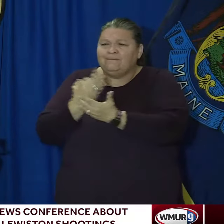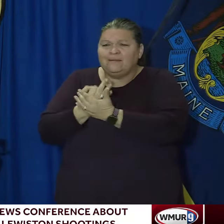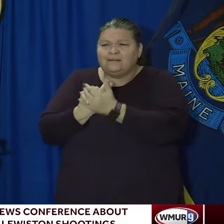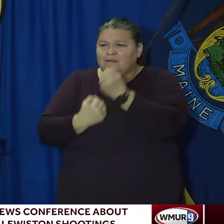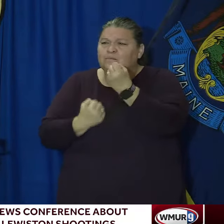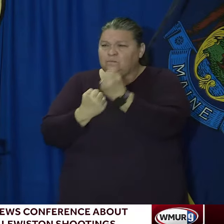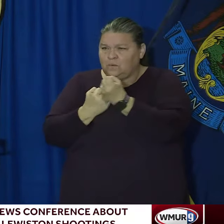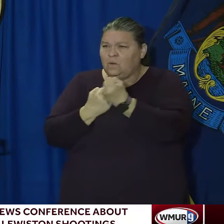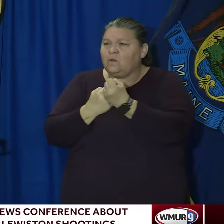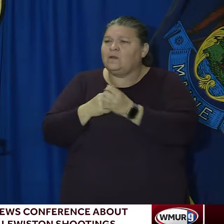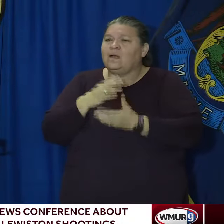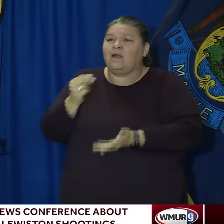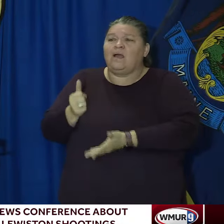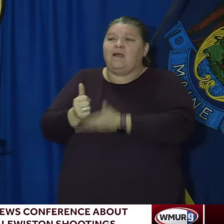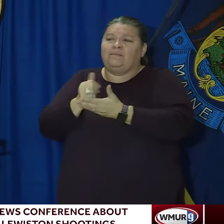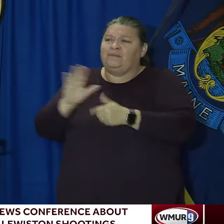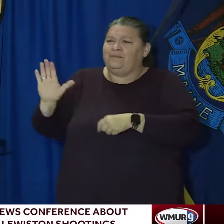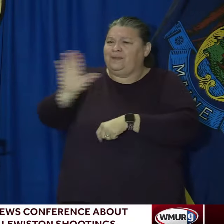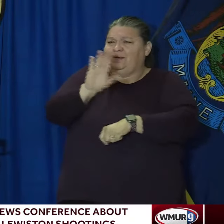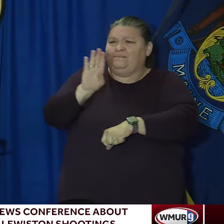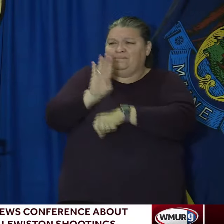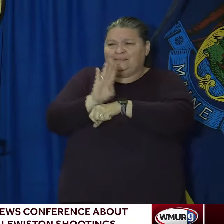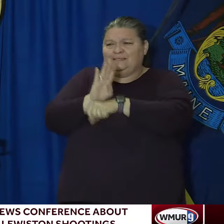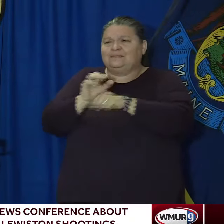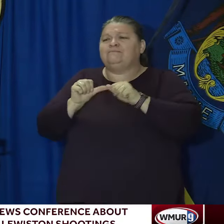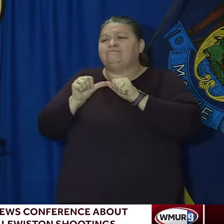through this difficult time.